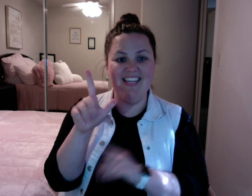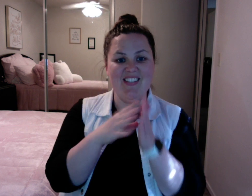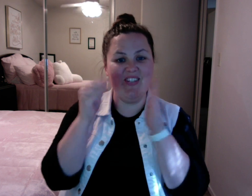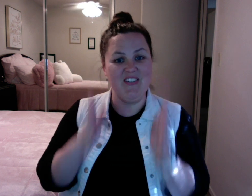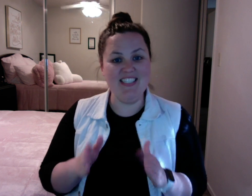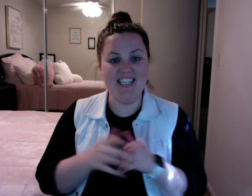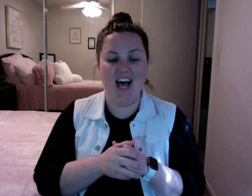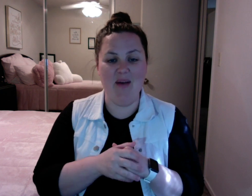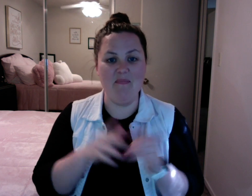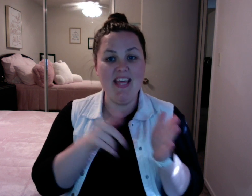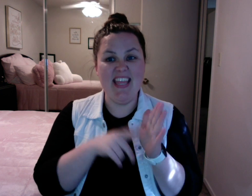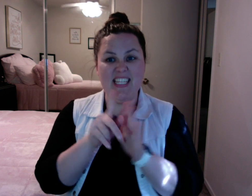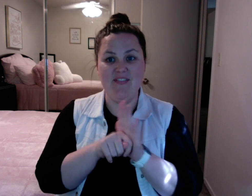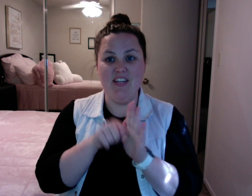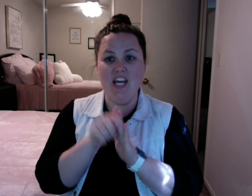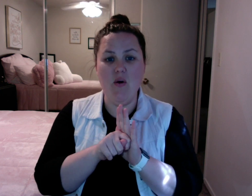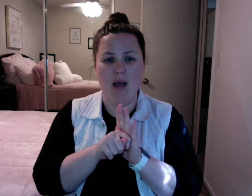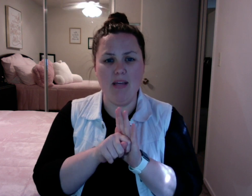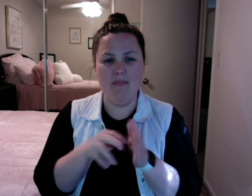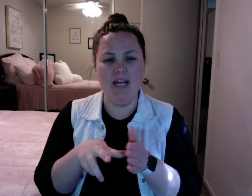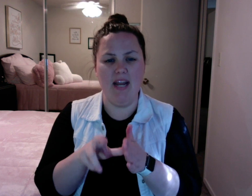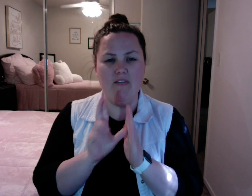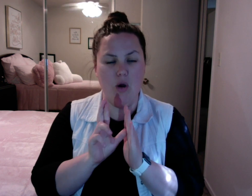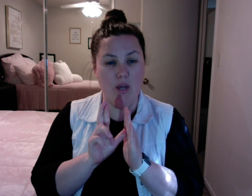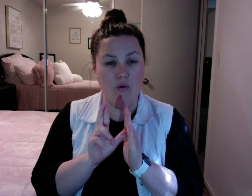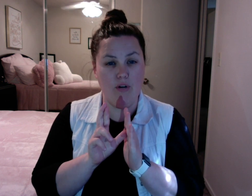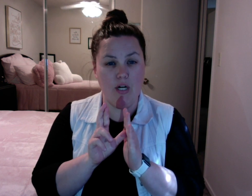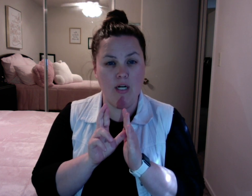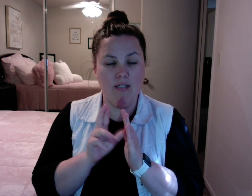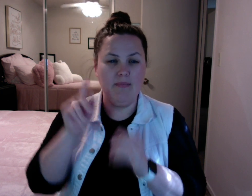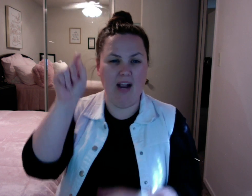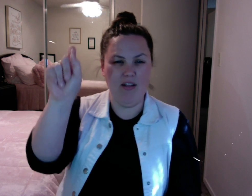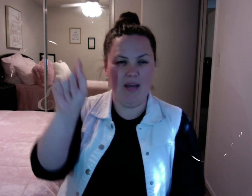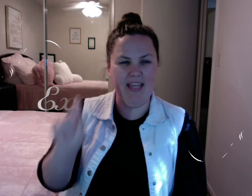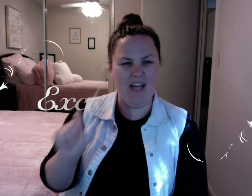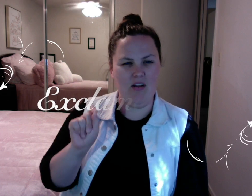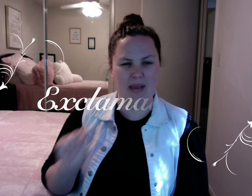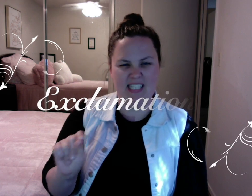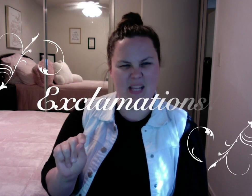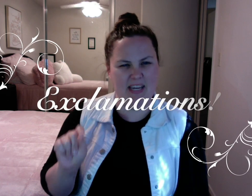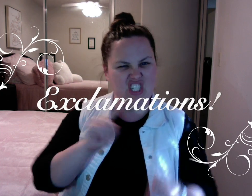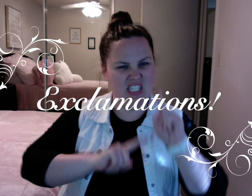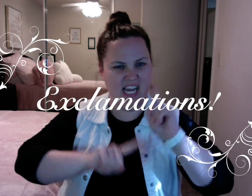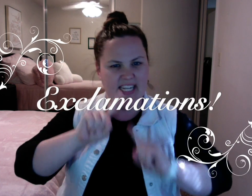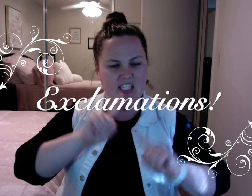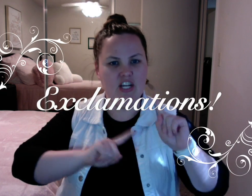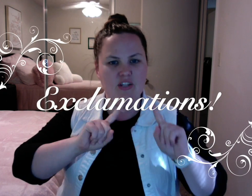ESL students. This video I'm going to be kind of going over, I think I call them exclamation signs, so